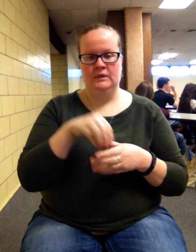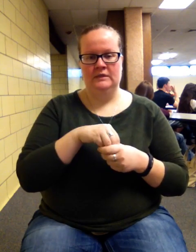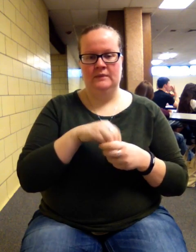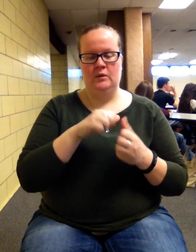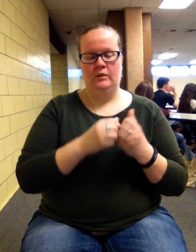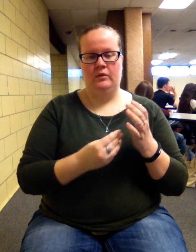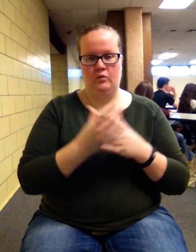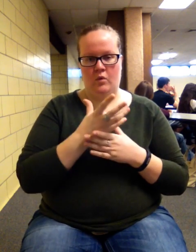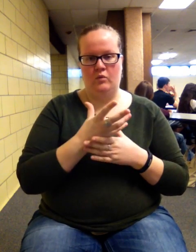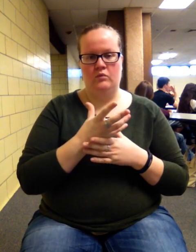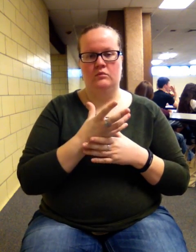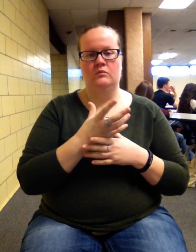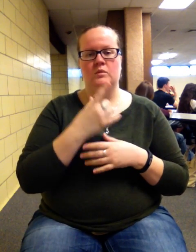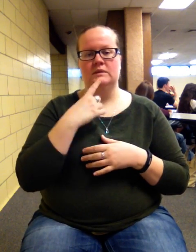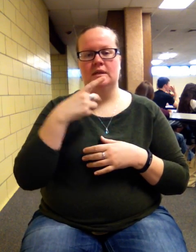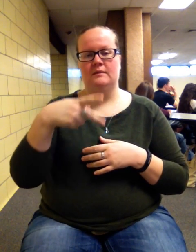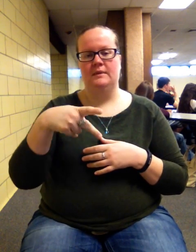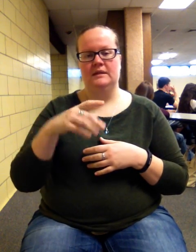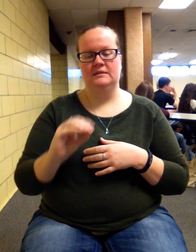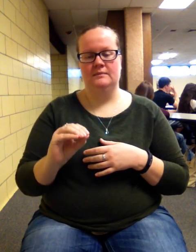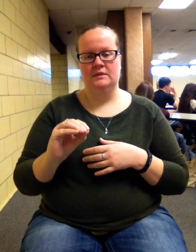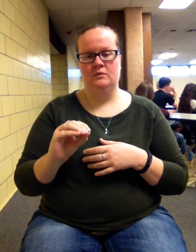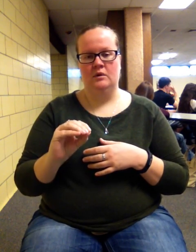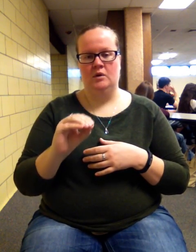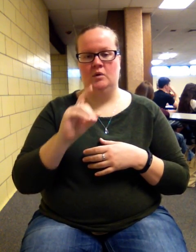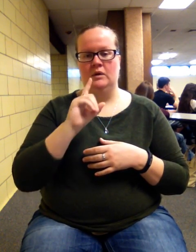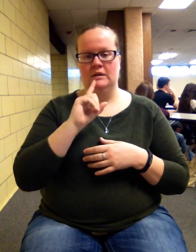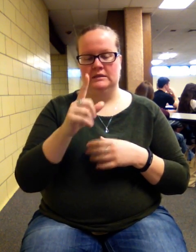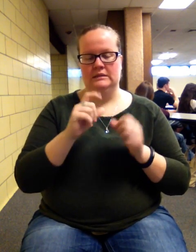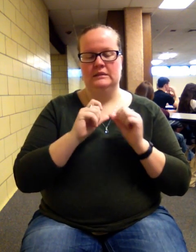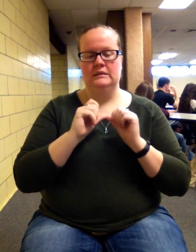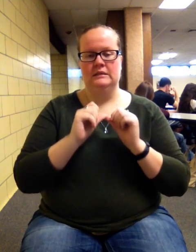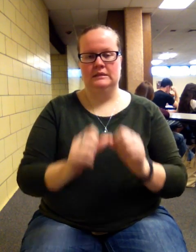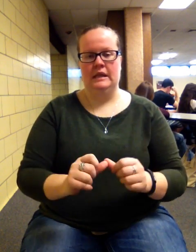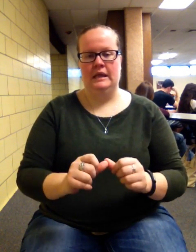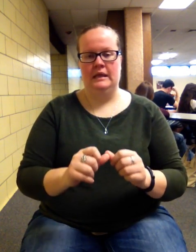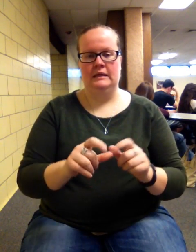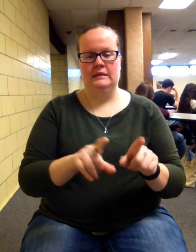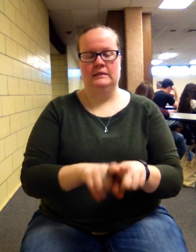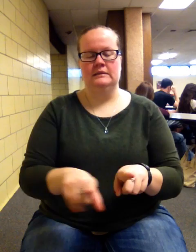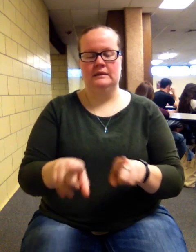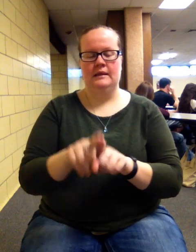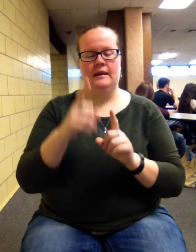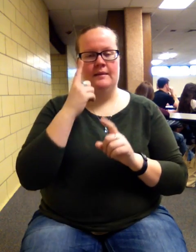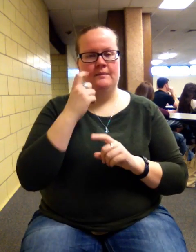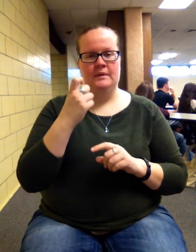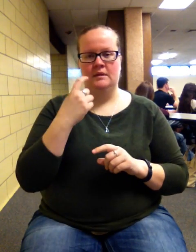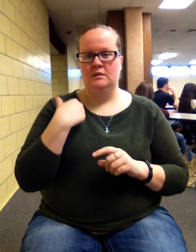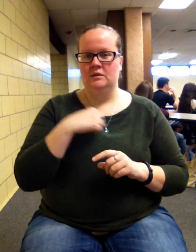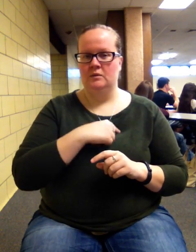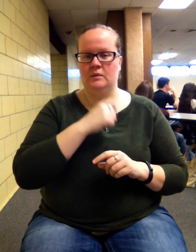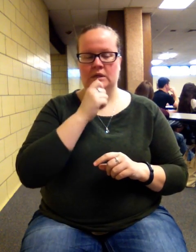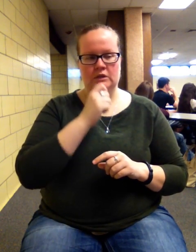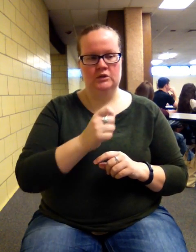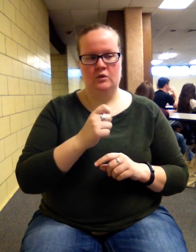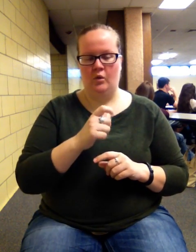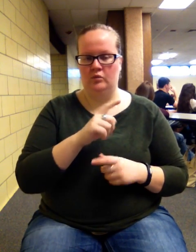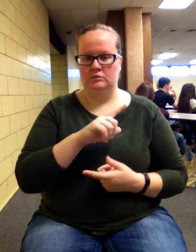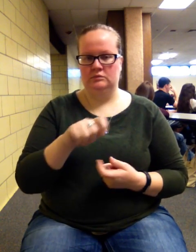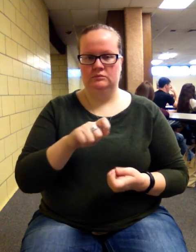And we said that the P sub 0 is going to be the same, because we're not going to stipulate a price